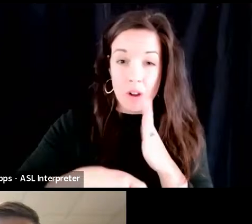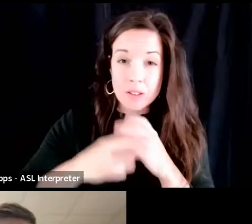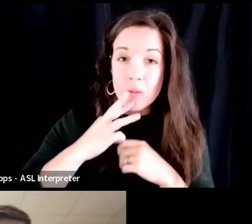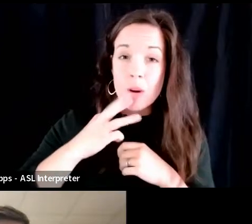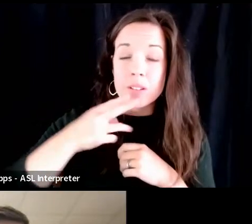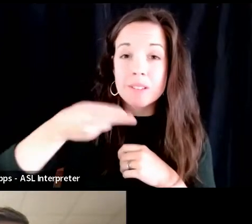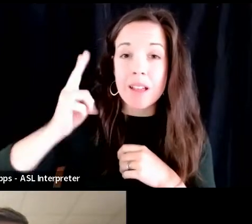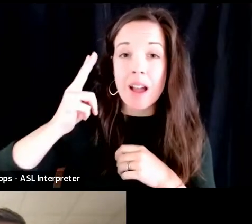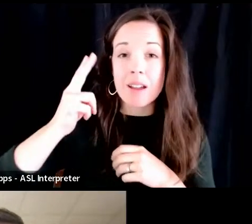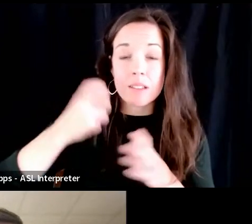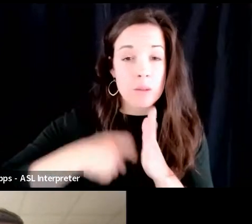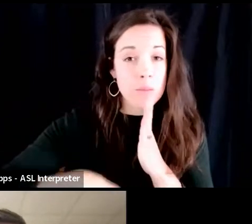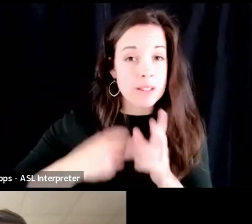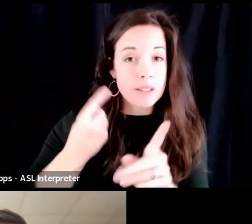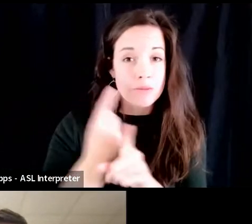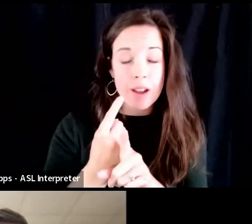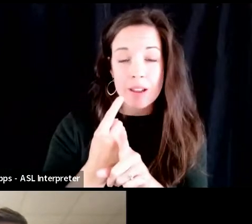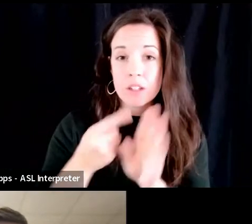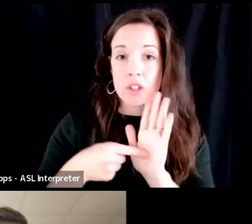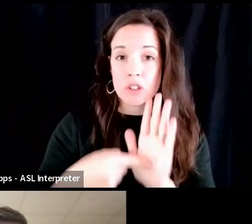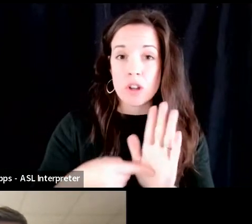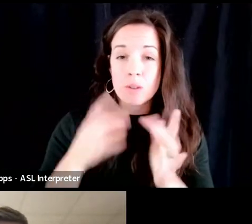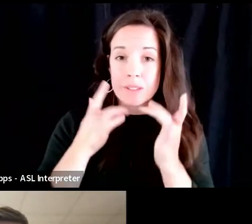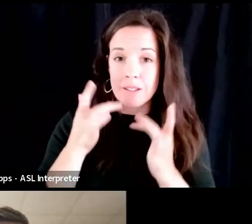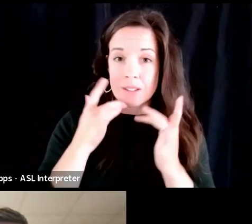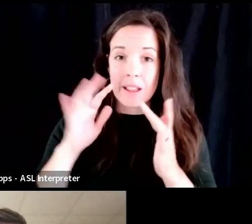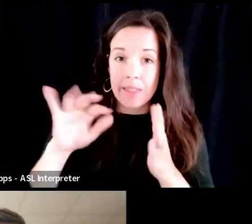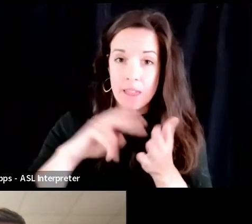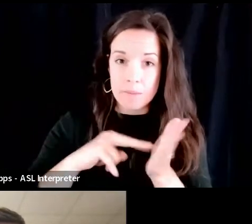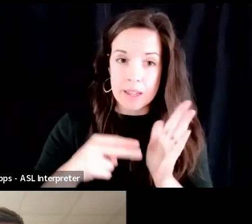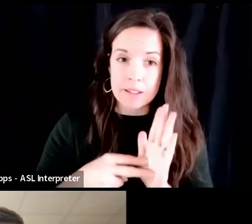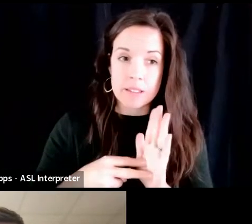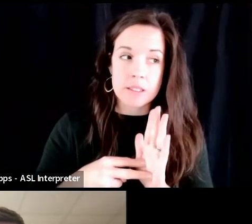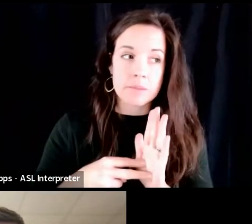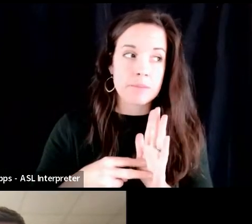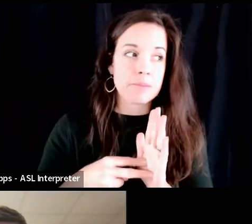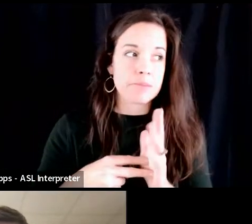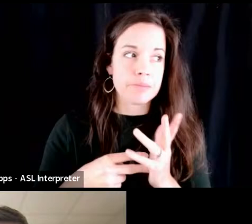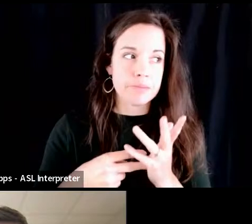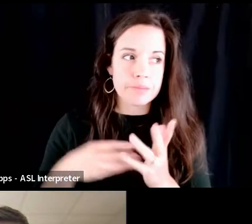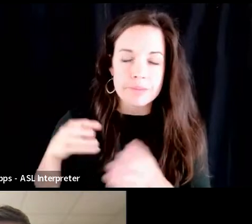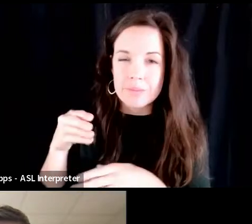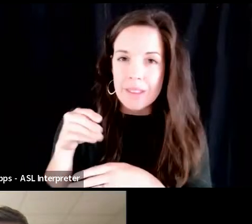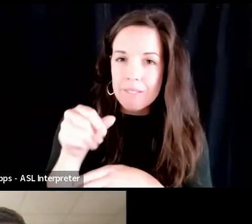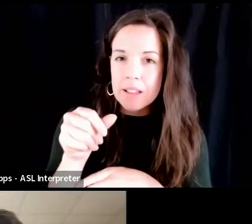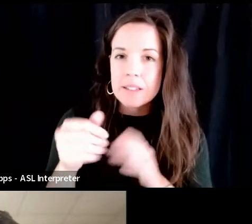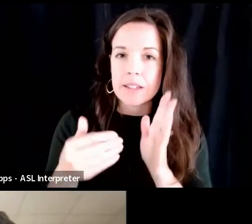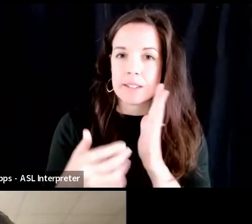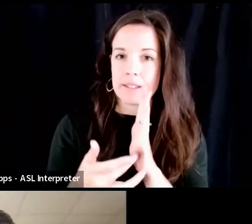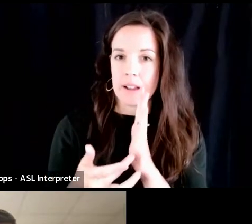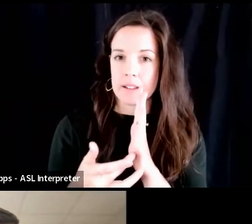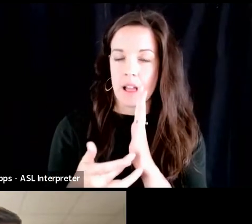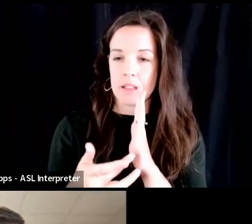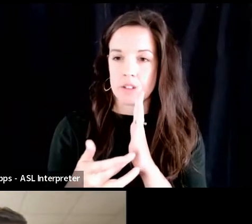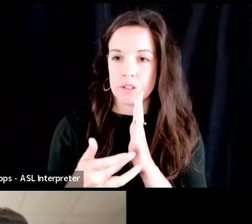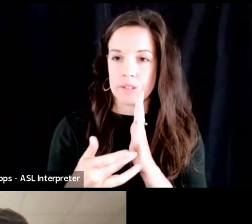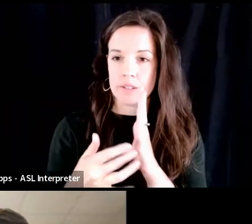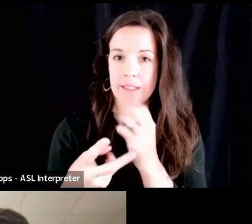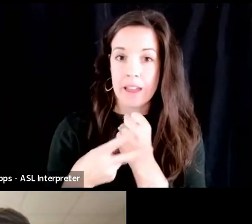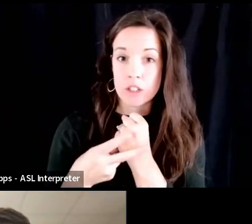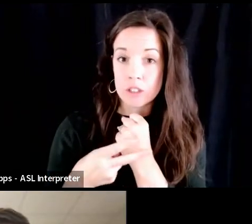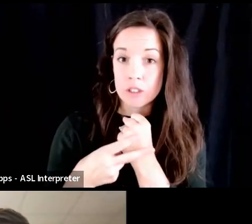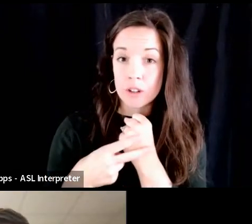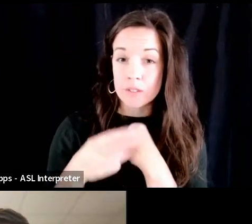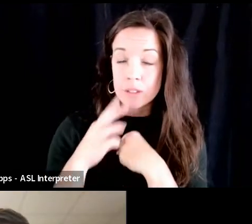is right. The price reflects scarcity. And that means that investing in technology that conserves water,